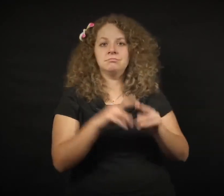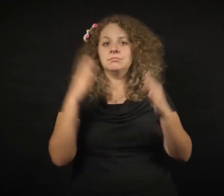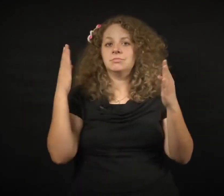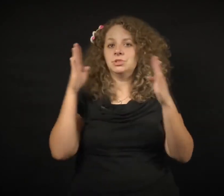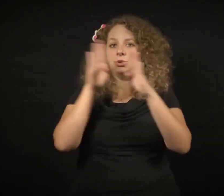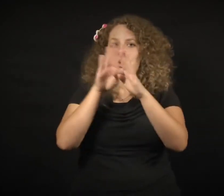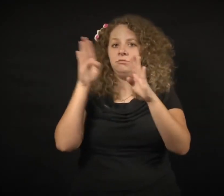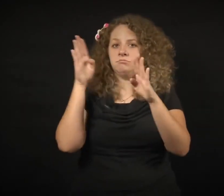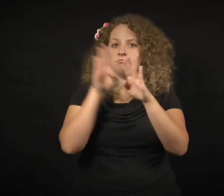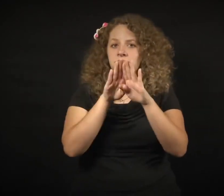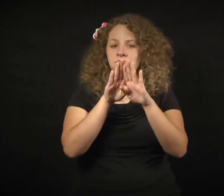Door,